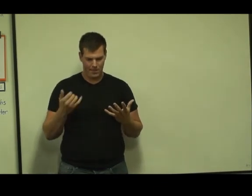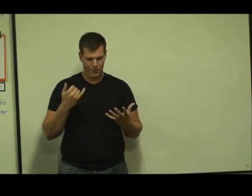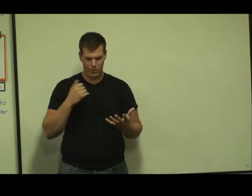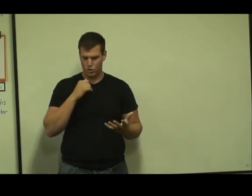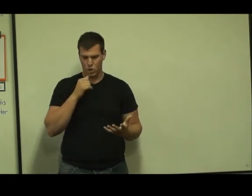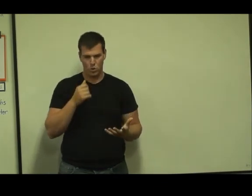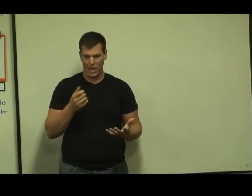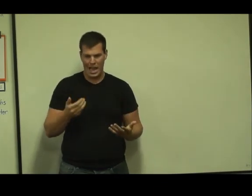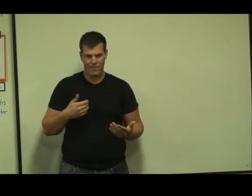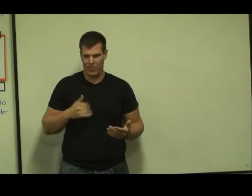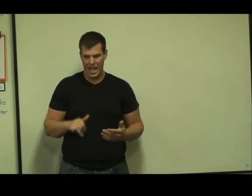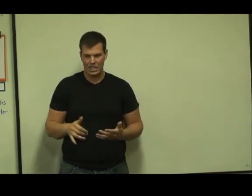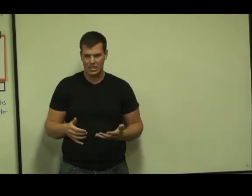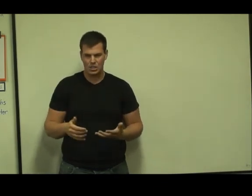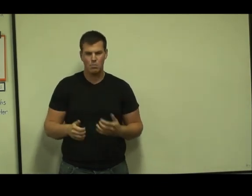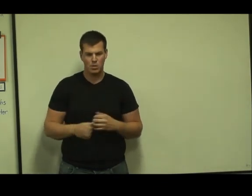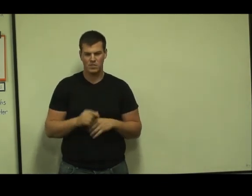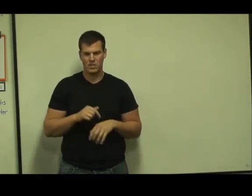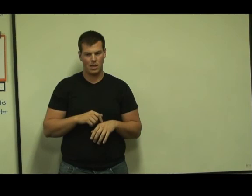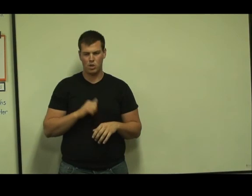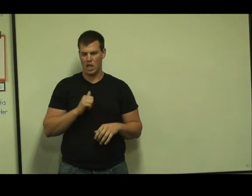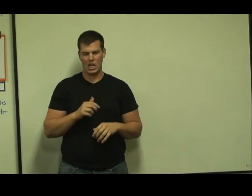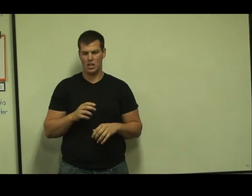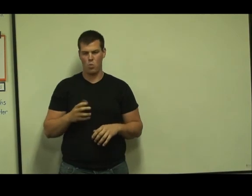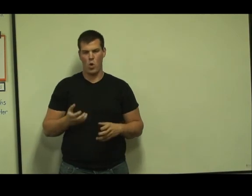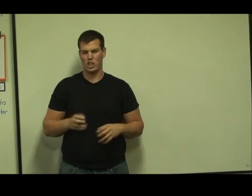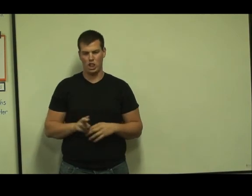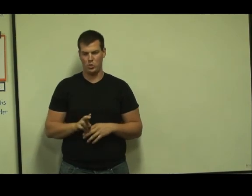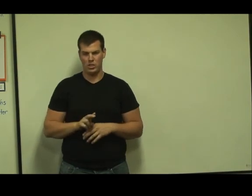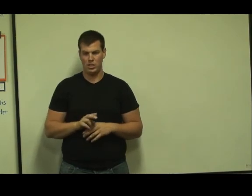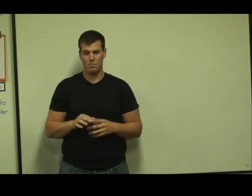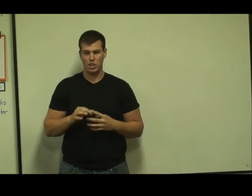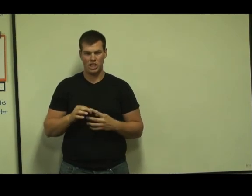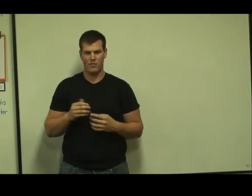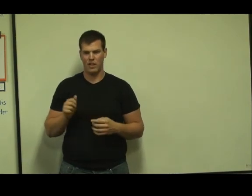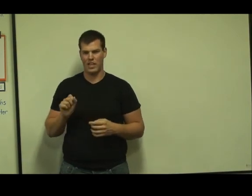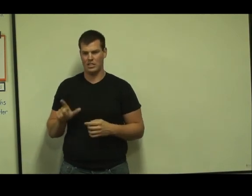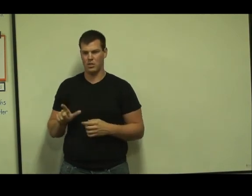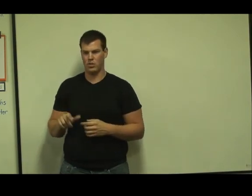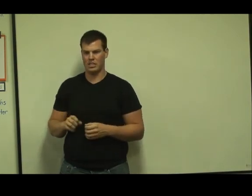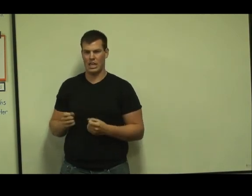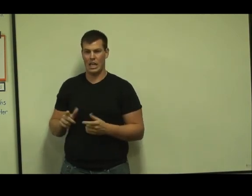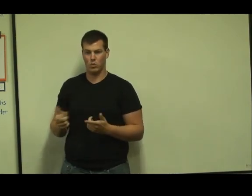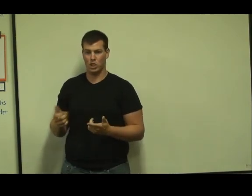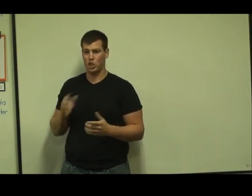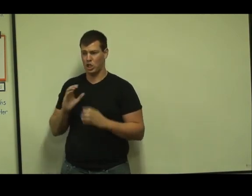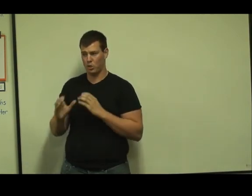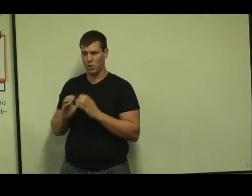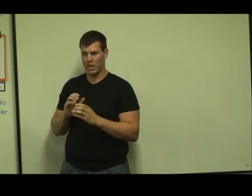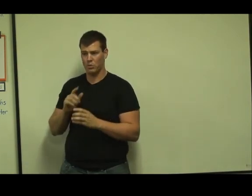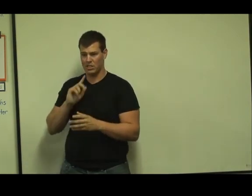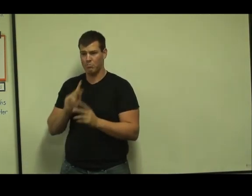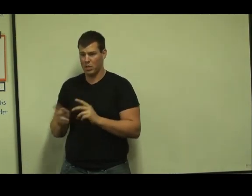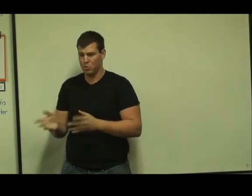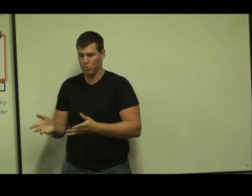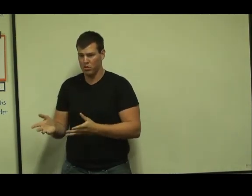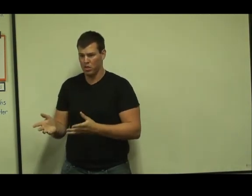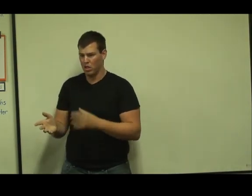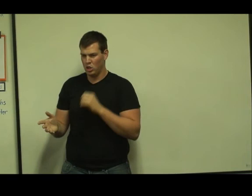if you don't have time, most of the time you're not going to want to use it, especially if you have if the English communicate with the people